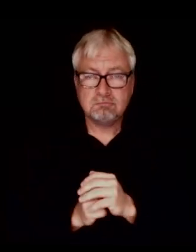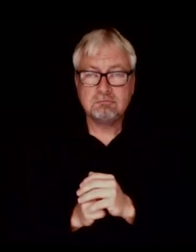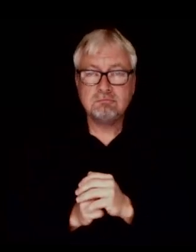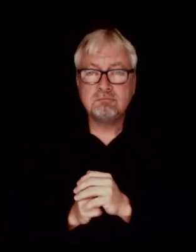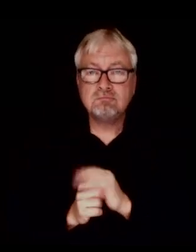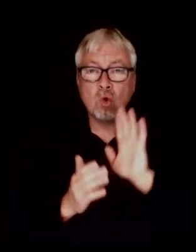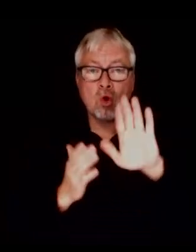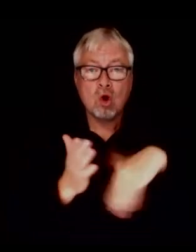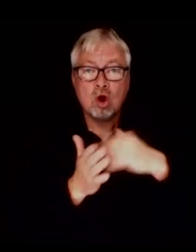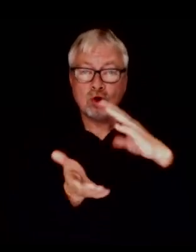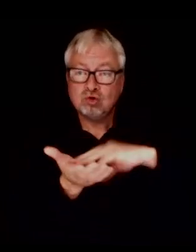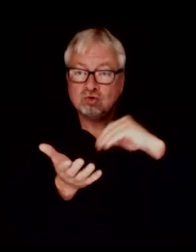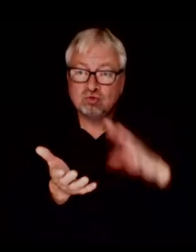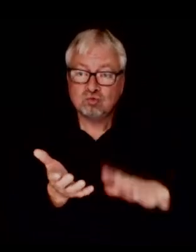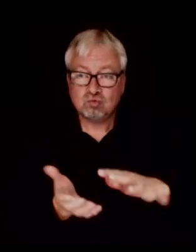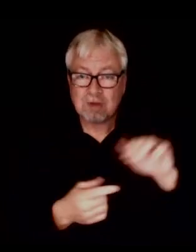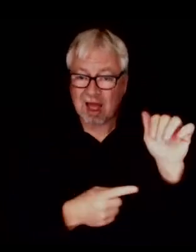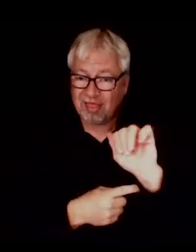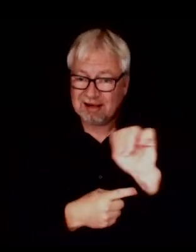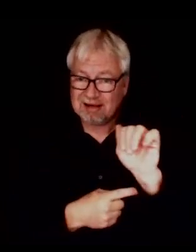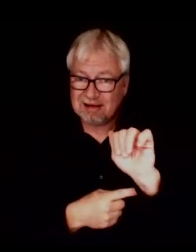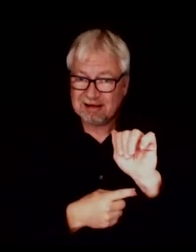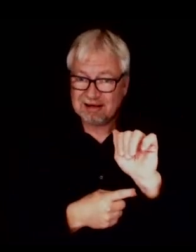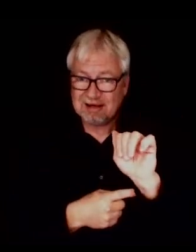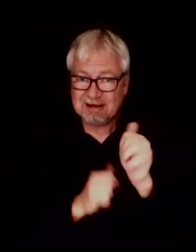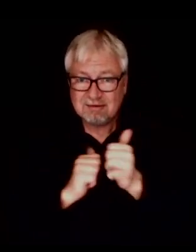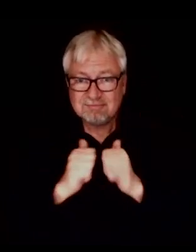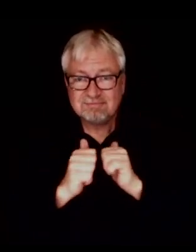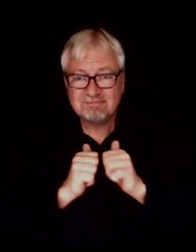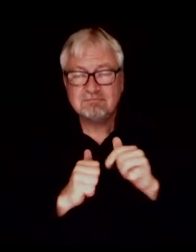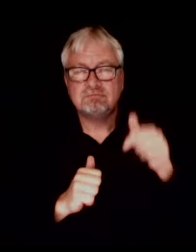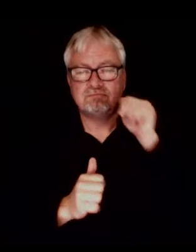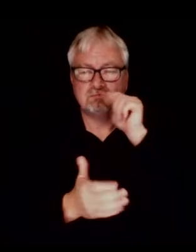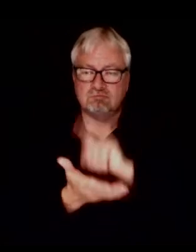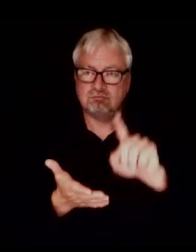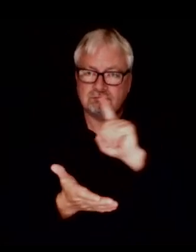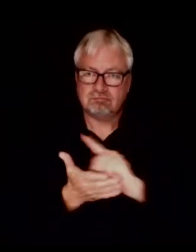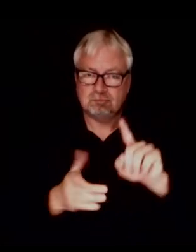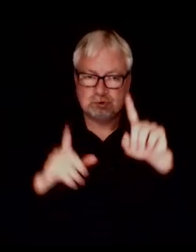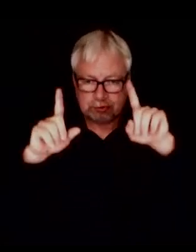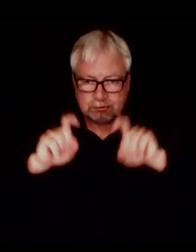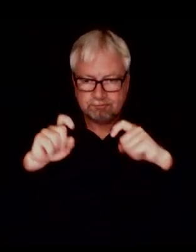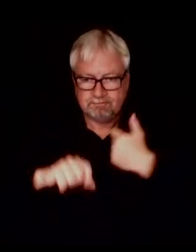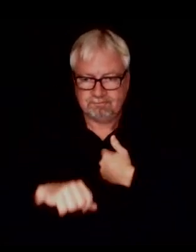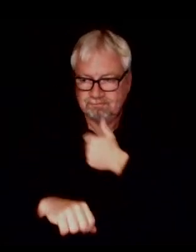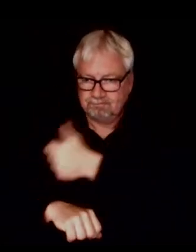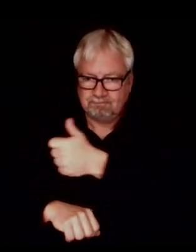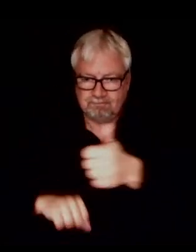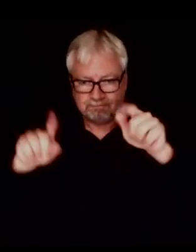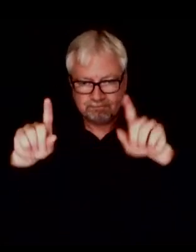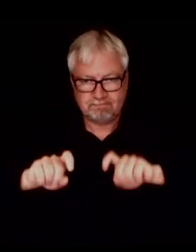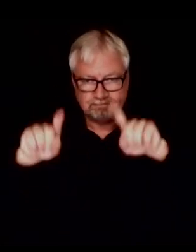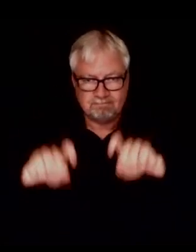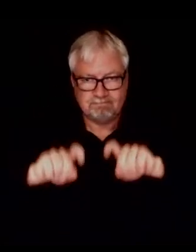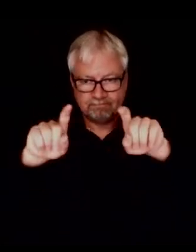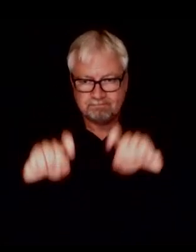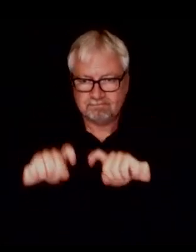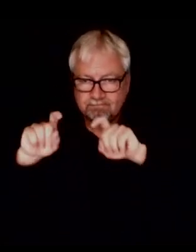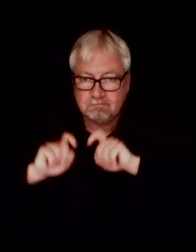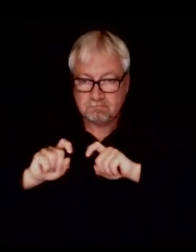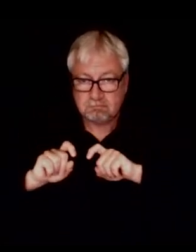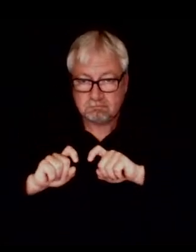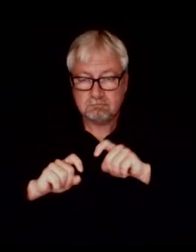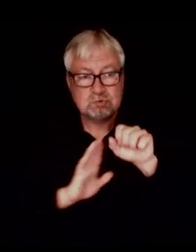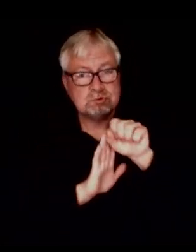in organized sports to test every week. Our state is a national testing leader for our COVID-19